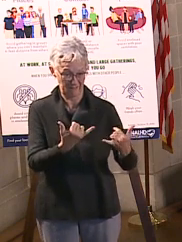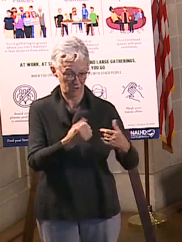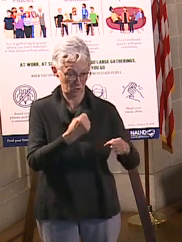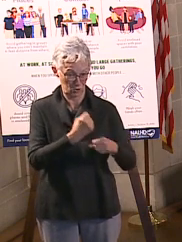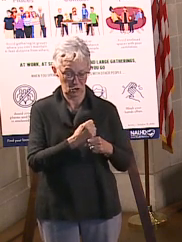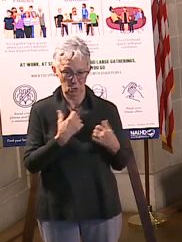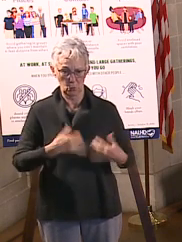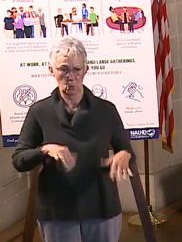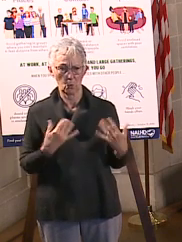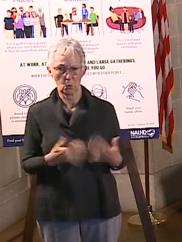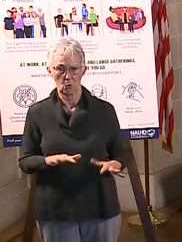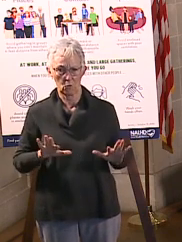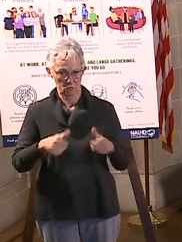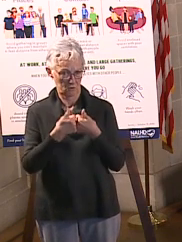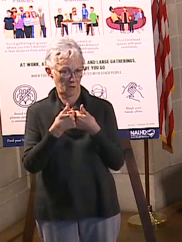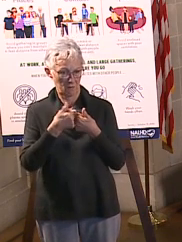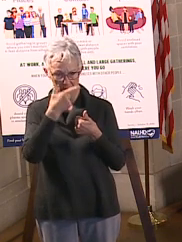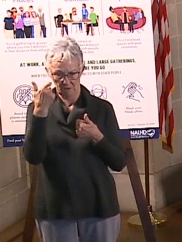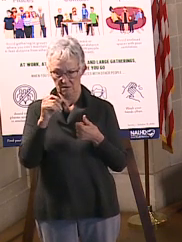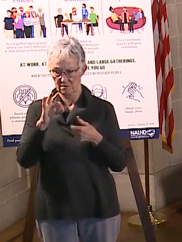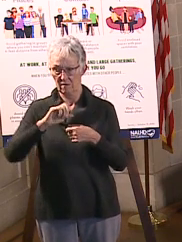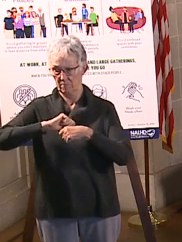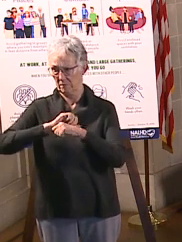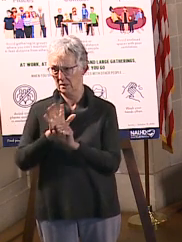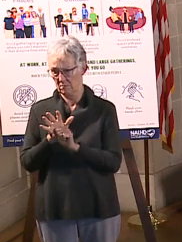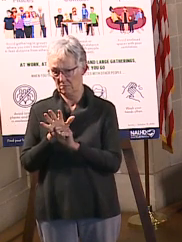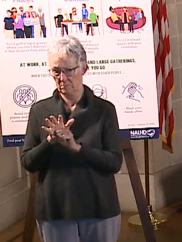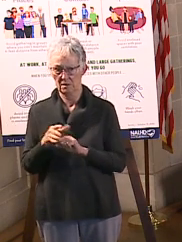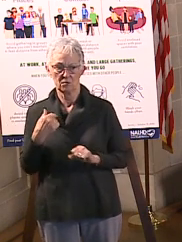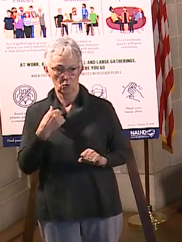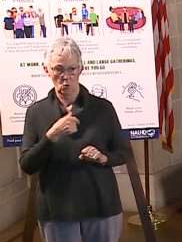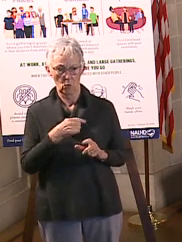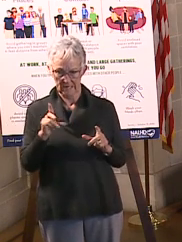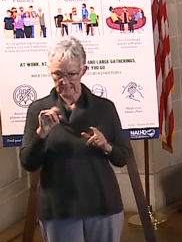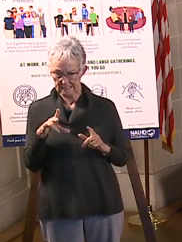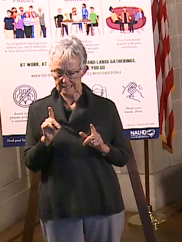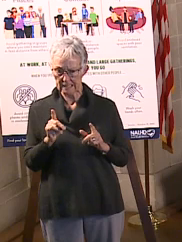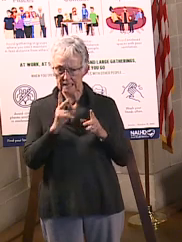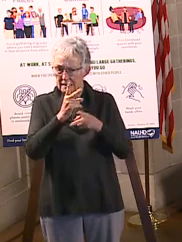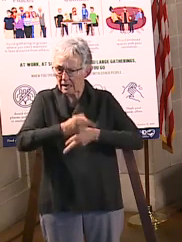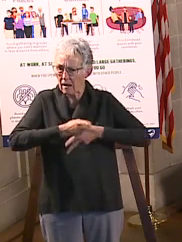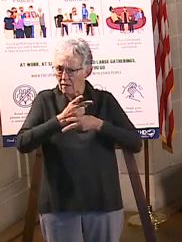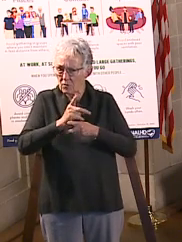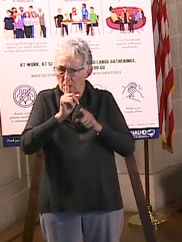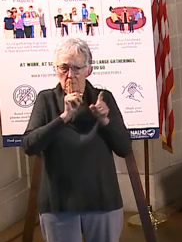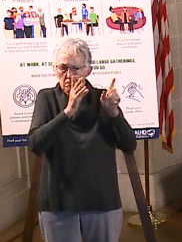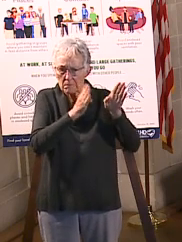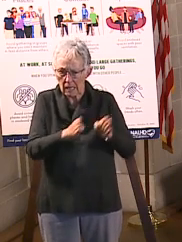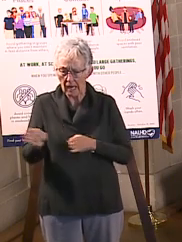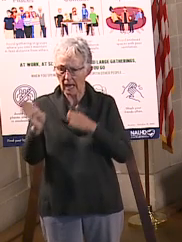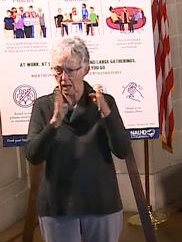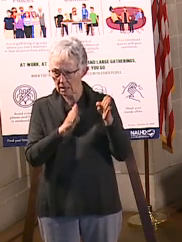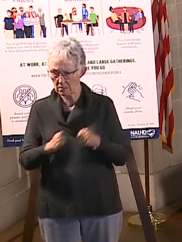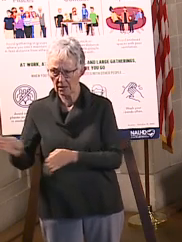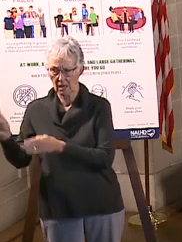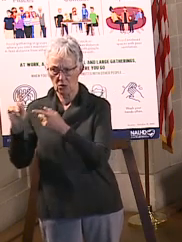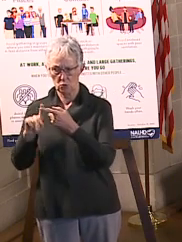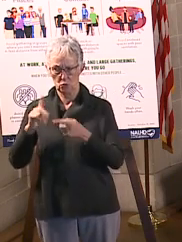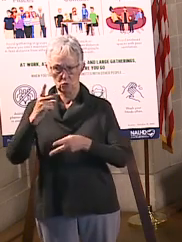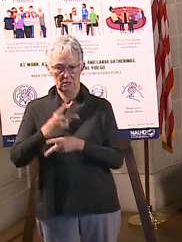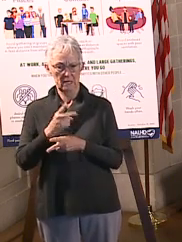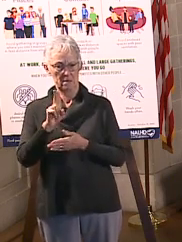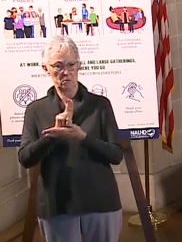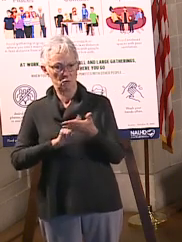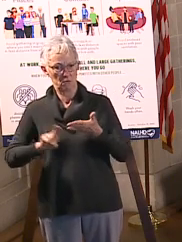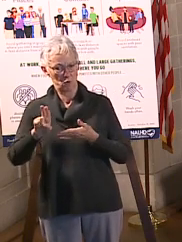made some specific steps to make sure that we could be successful. And I'll just remind some folks out there, one of the things that we did, we